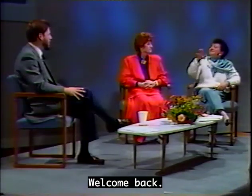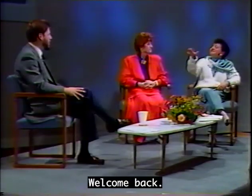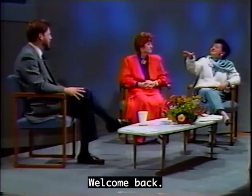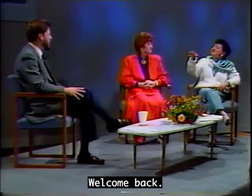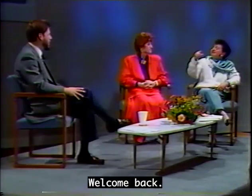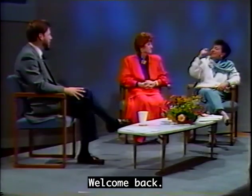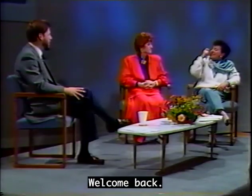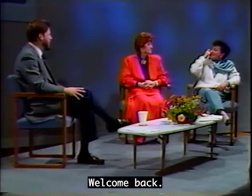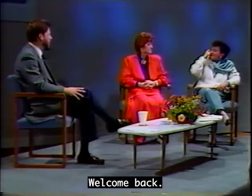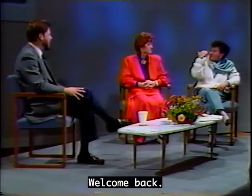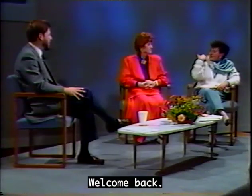Welcome back.